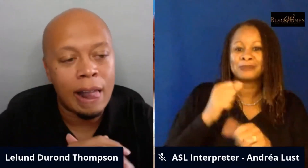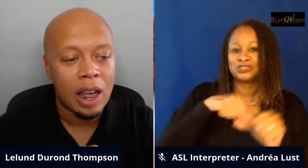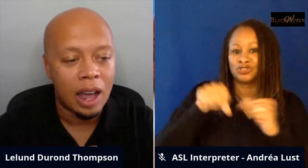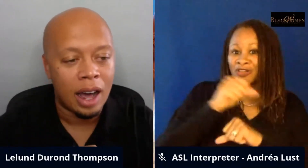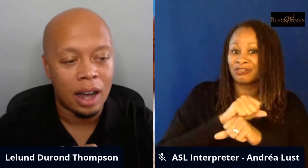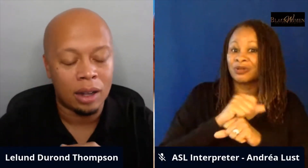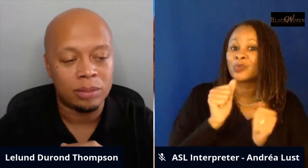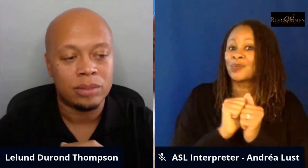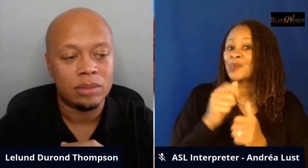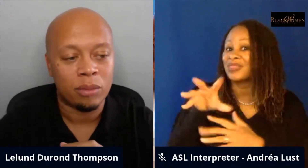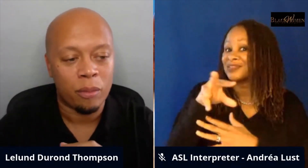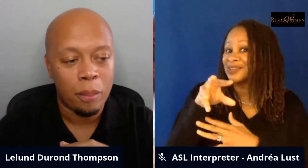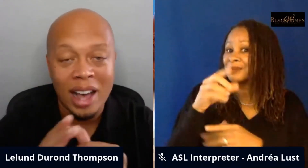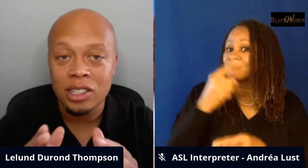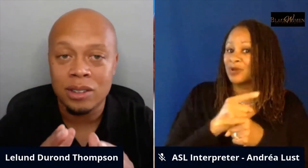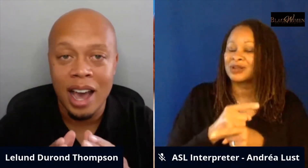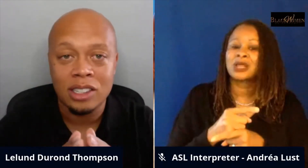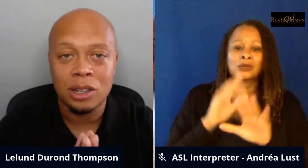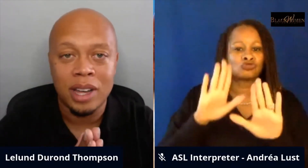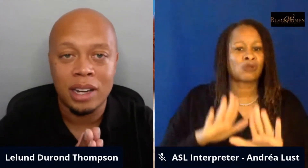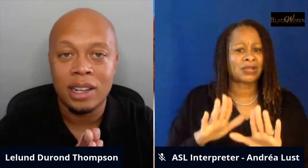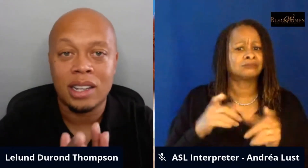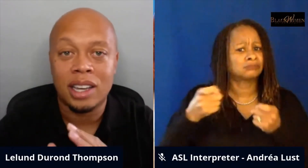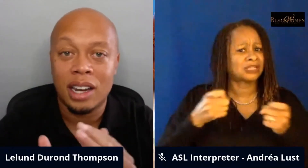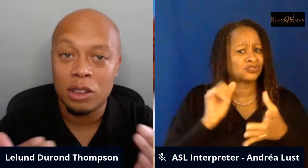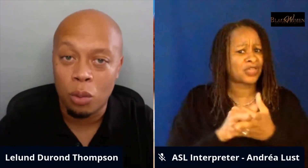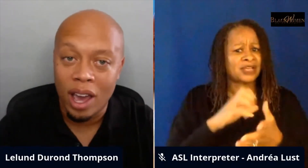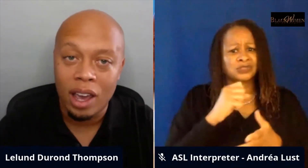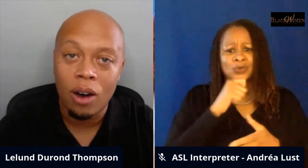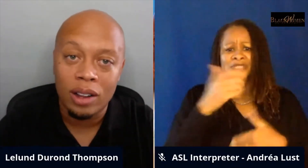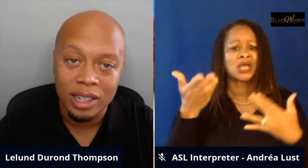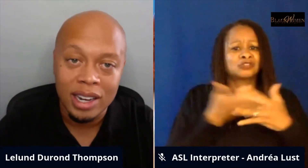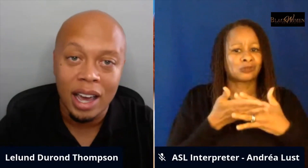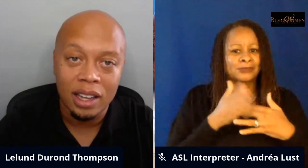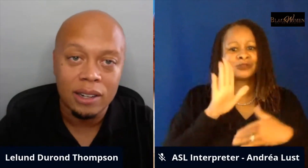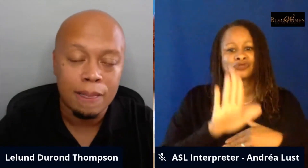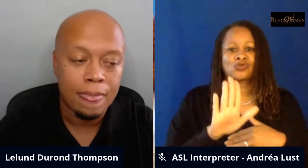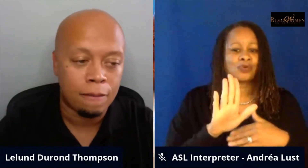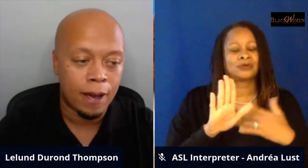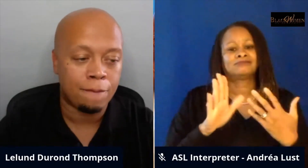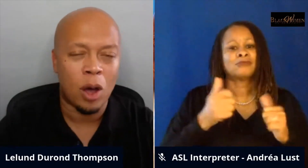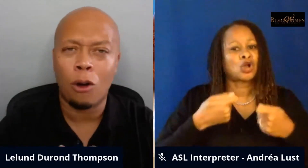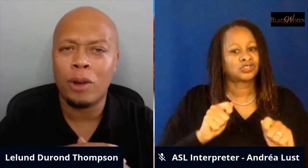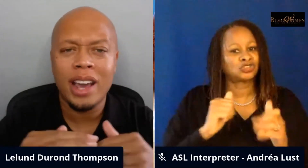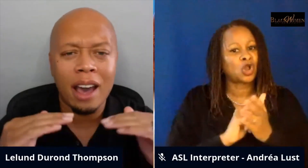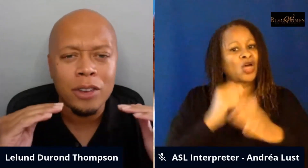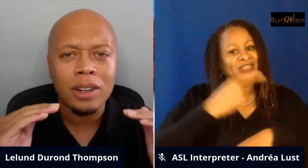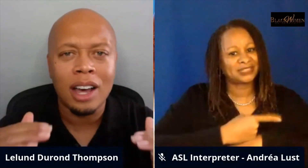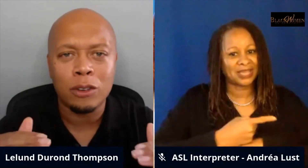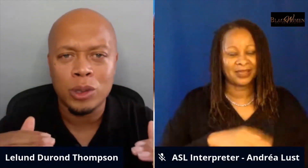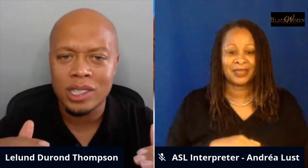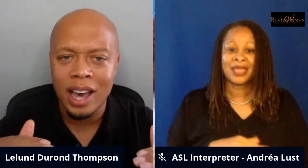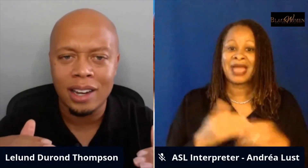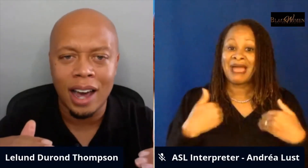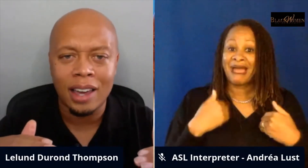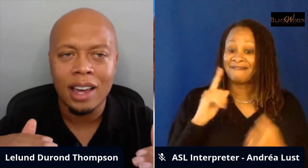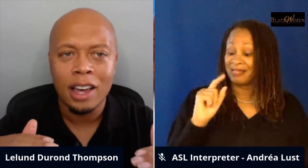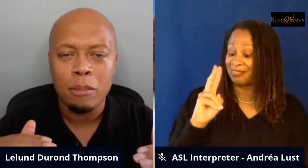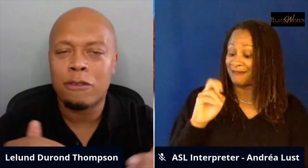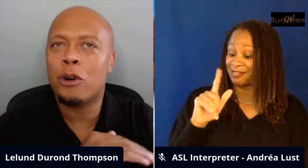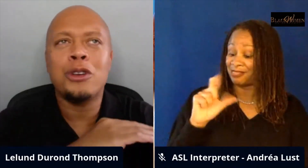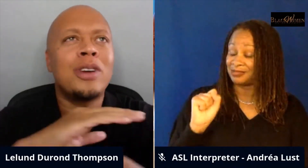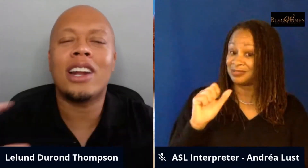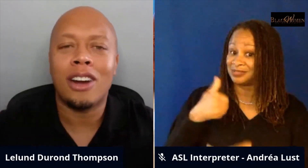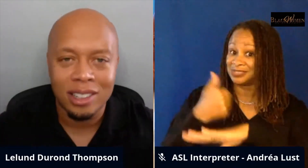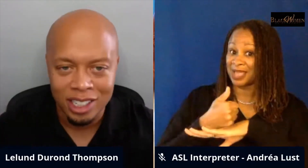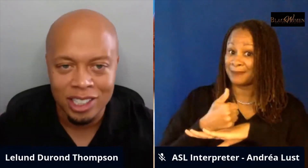great. Master that so that it doesn't get in the way on the day, right? Already have your levels set. Like